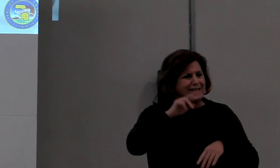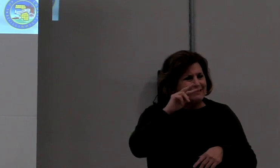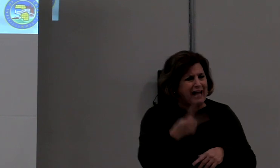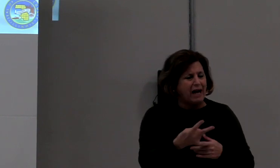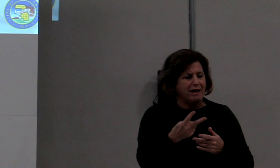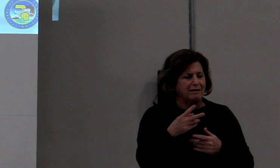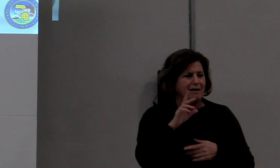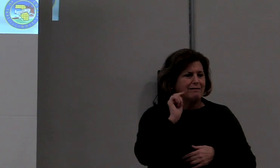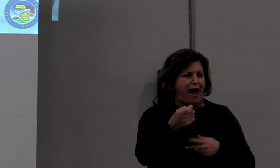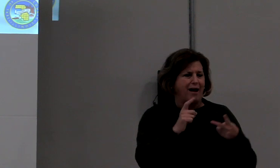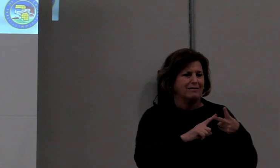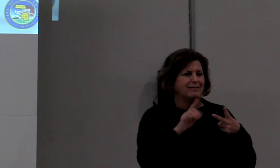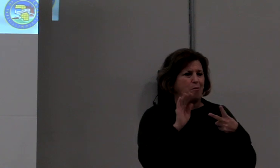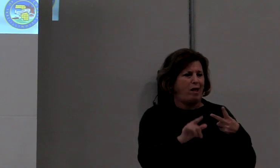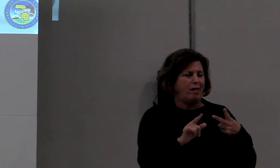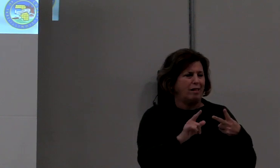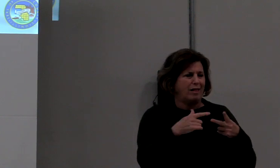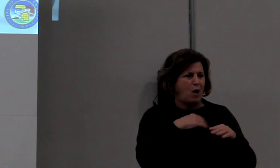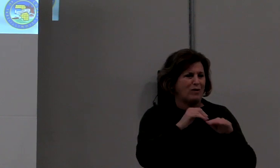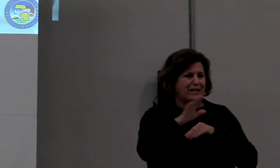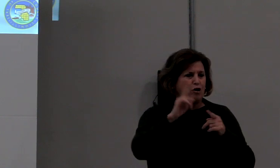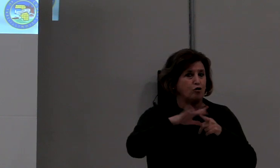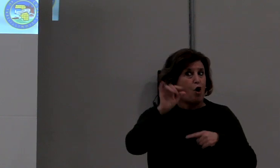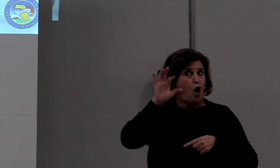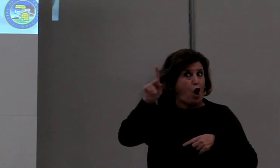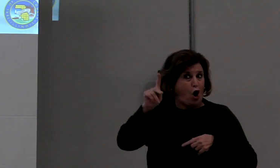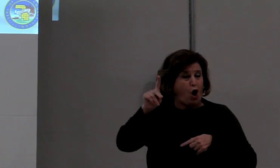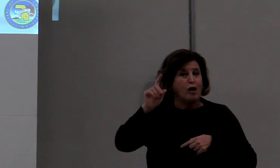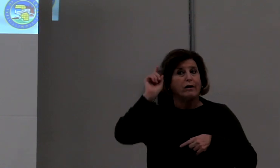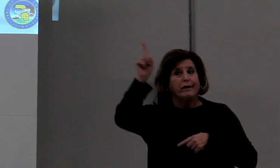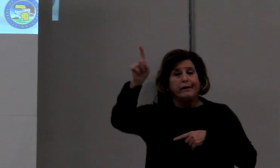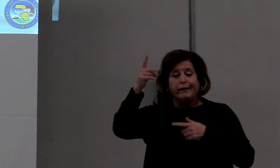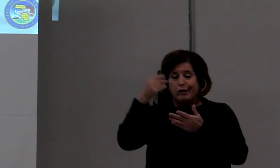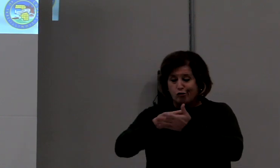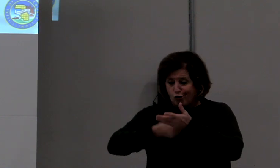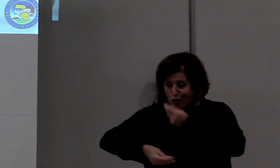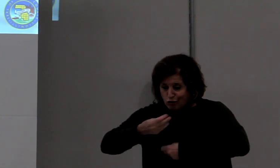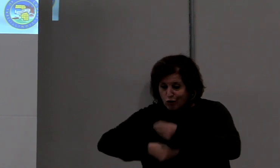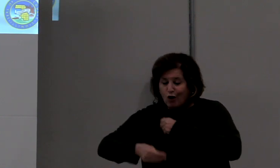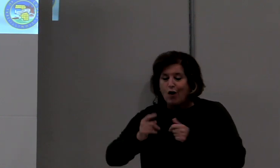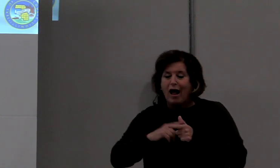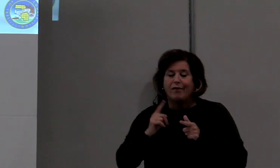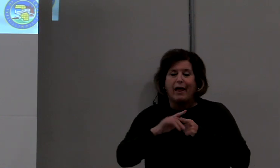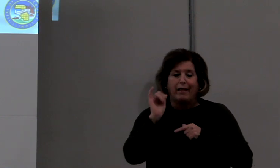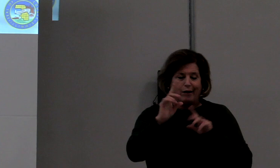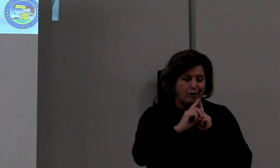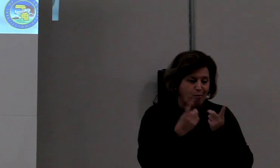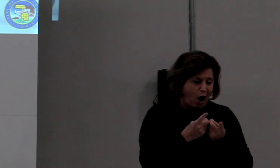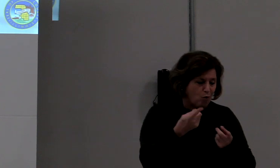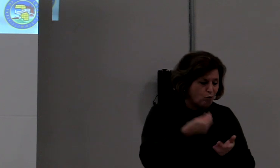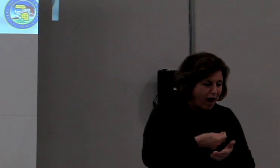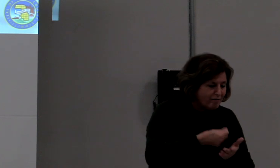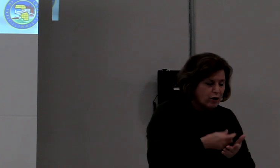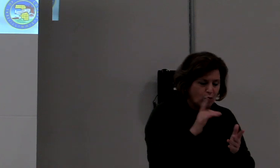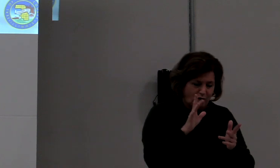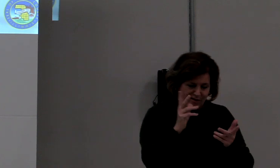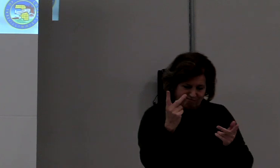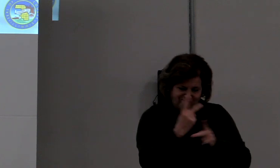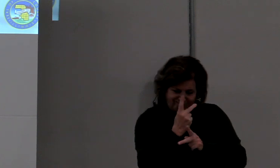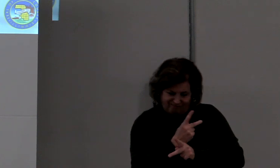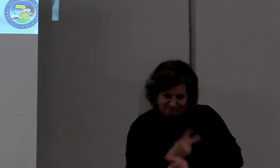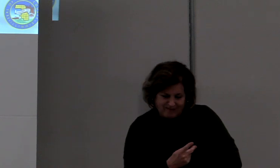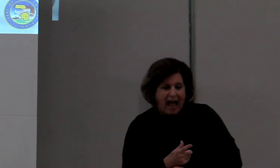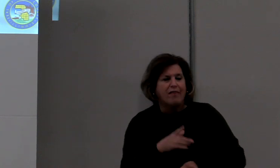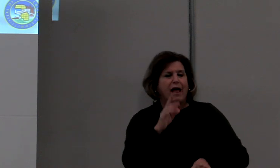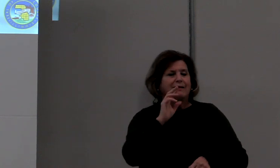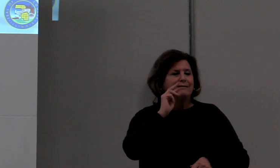installment tax bill. That's when we send it to the clerk, it goes off to the treasurer in the Illinois Department of Revenue, they make their multiplier, and then the